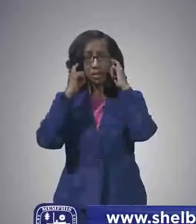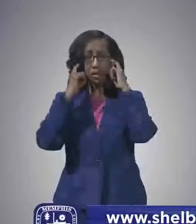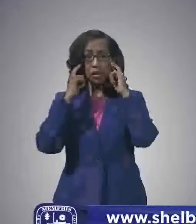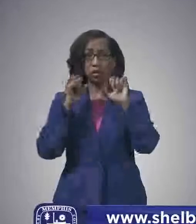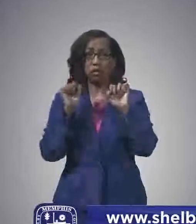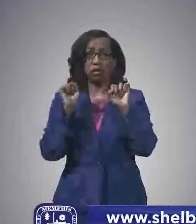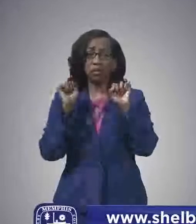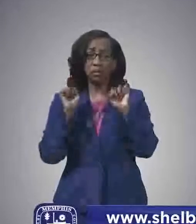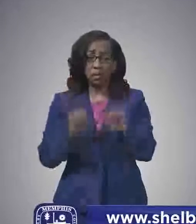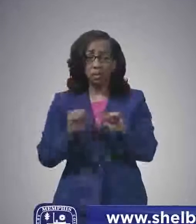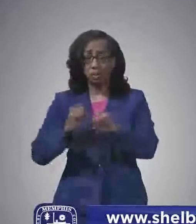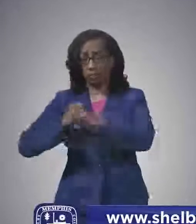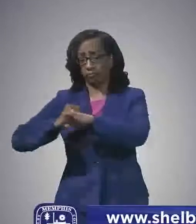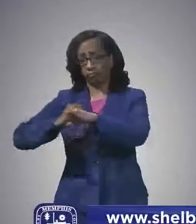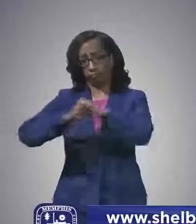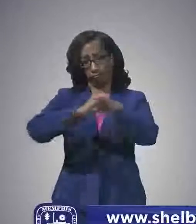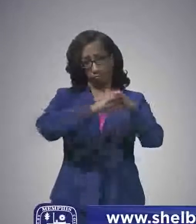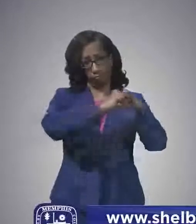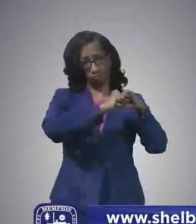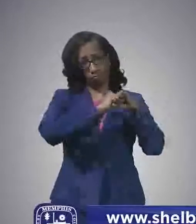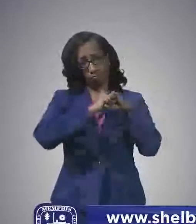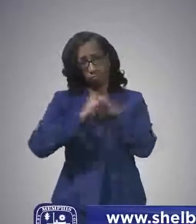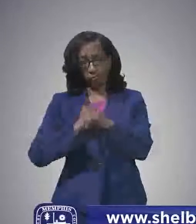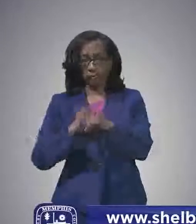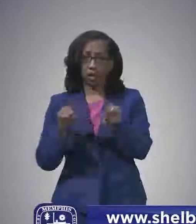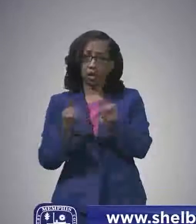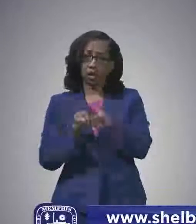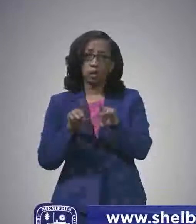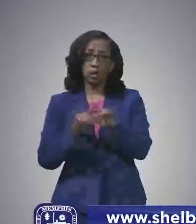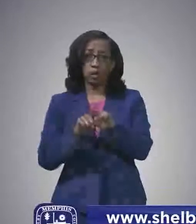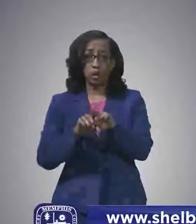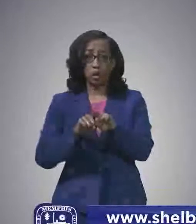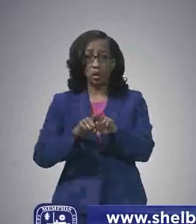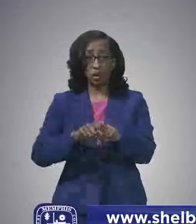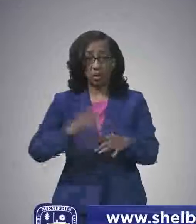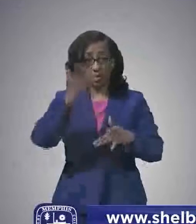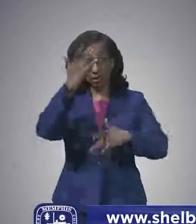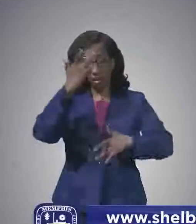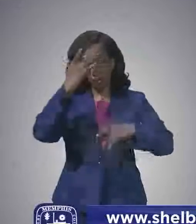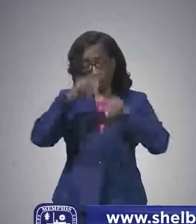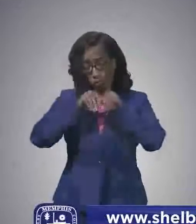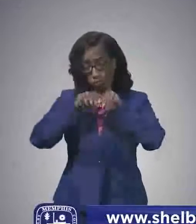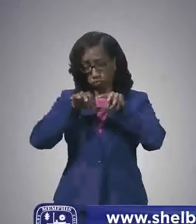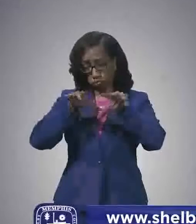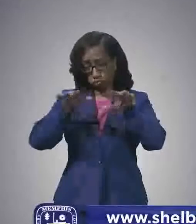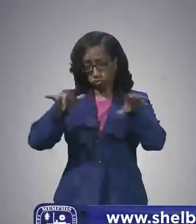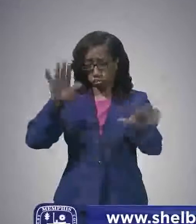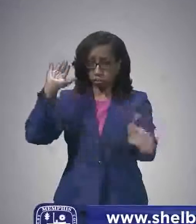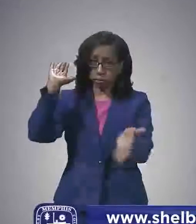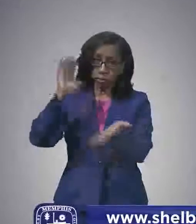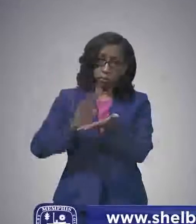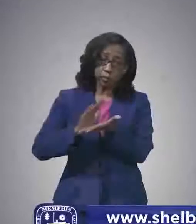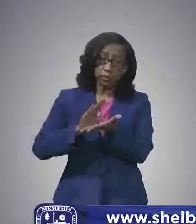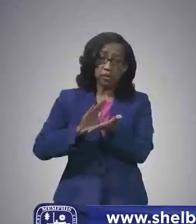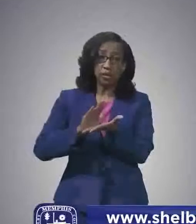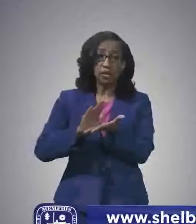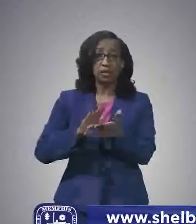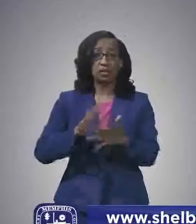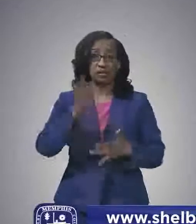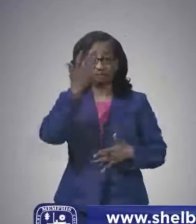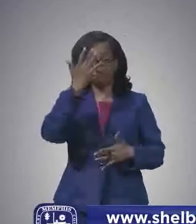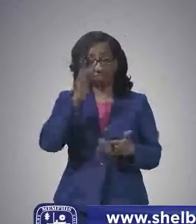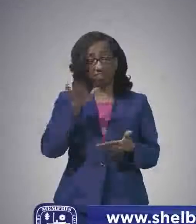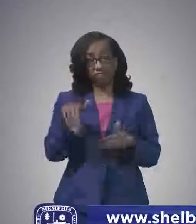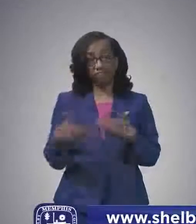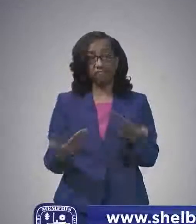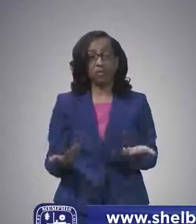chance of being protected and a chance of slowing the spread of this deadly virus. Thanks,